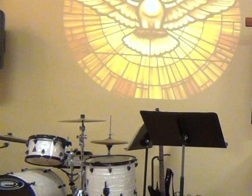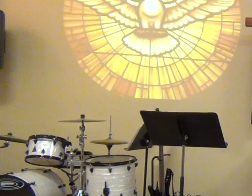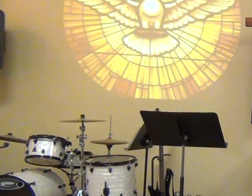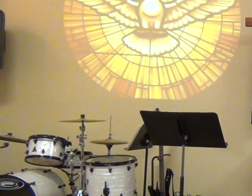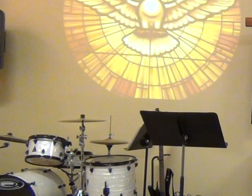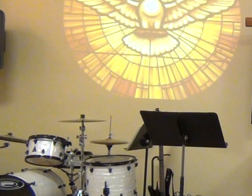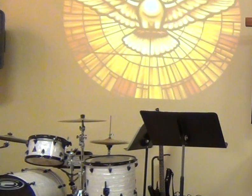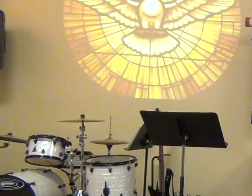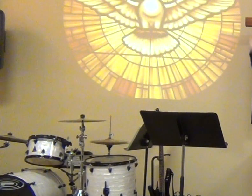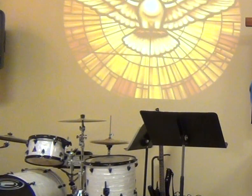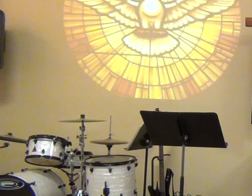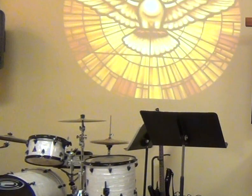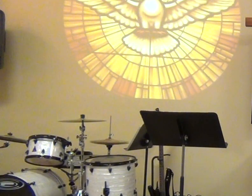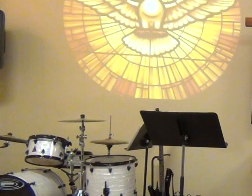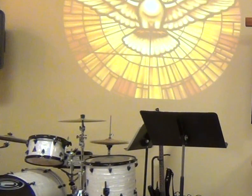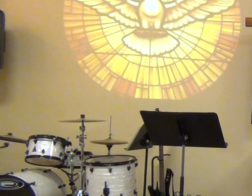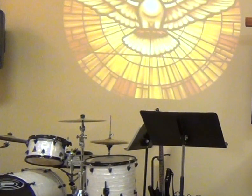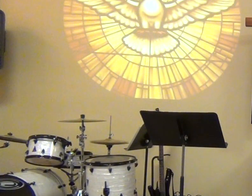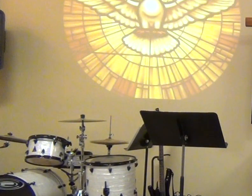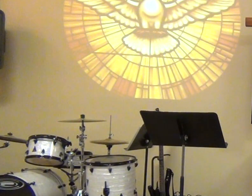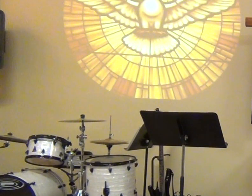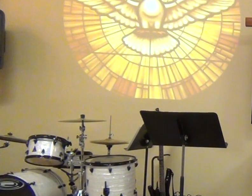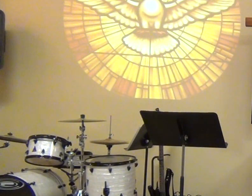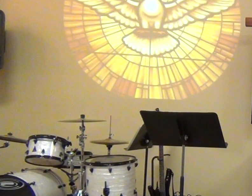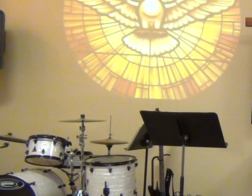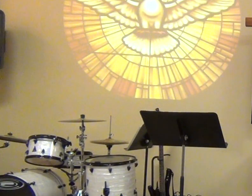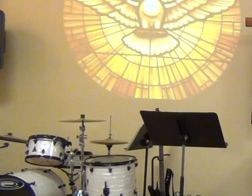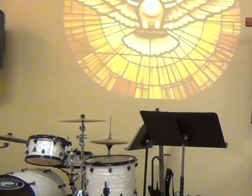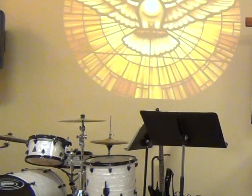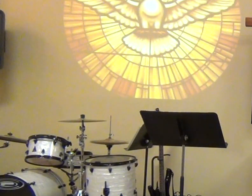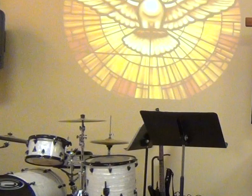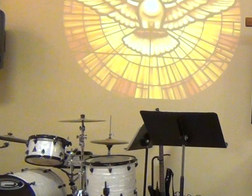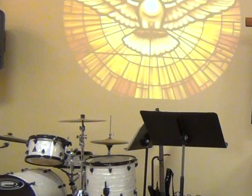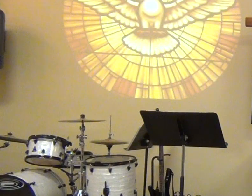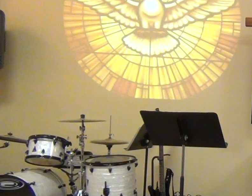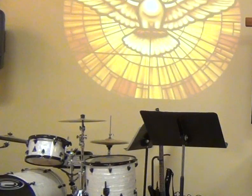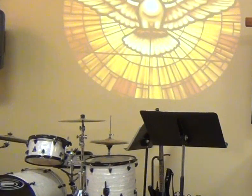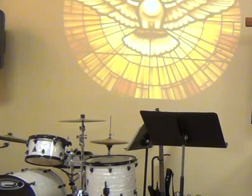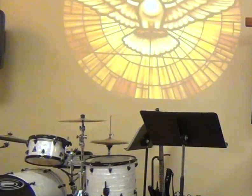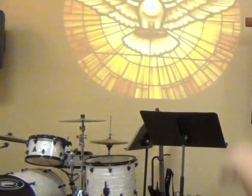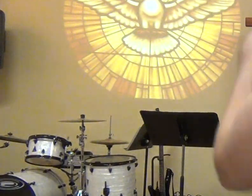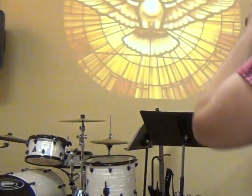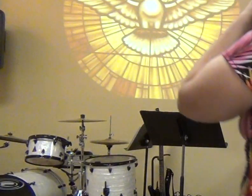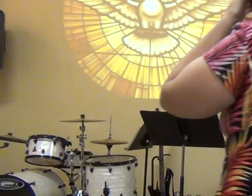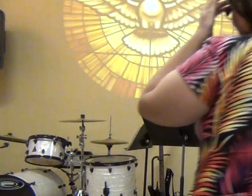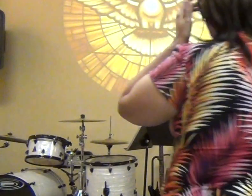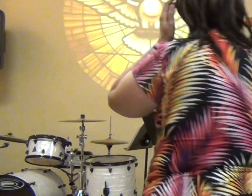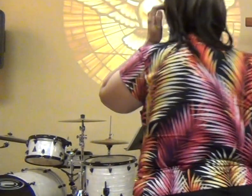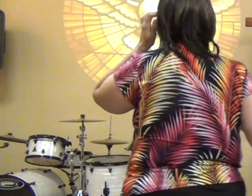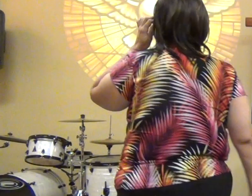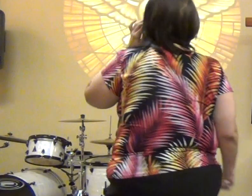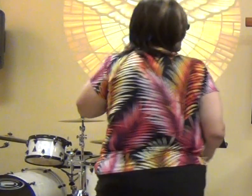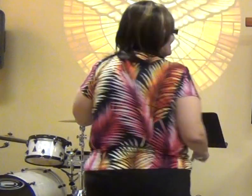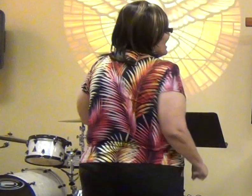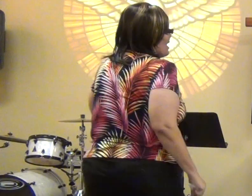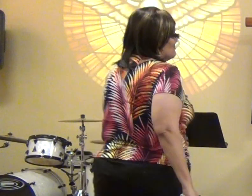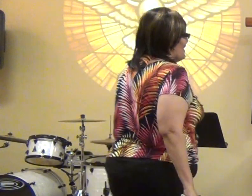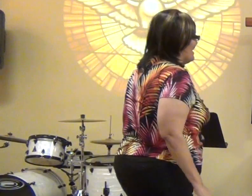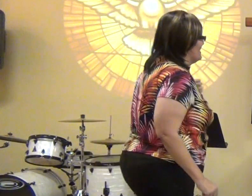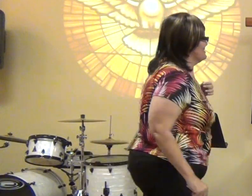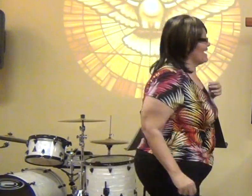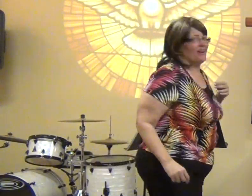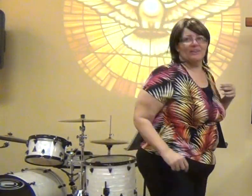Testimony? Okay, two people. All right. Ladies first, okay? Amen. Here. Amen. Wendi, how are you?